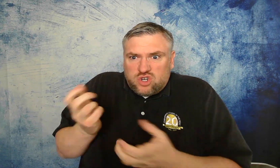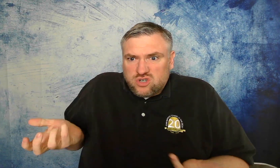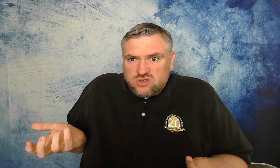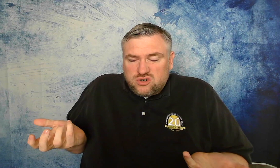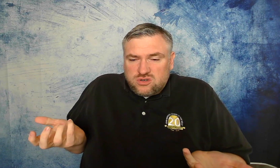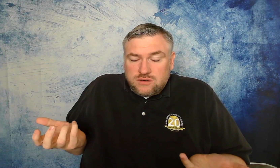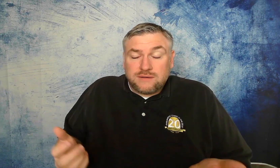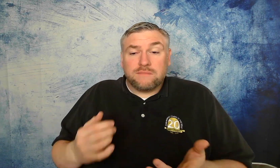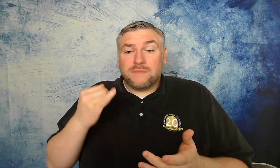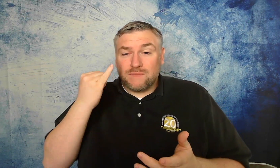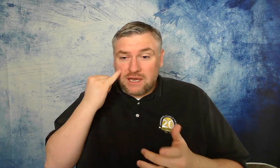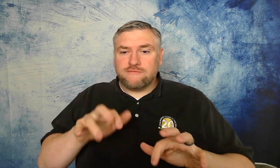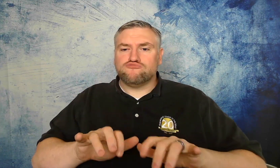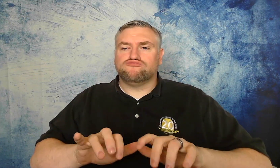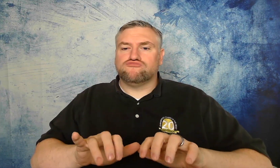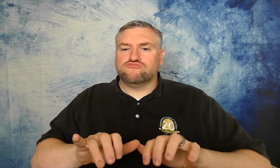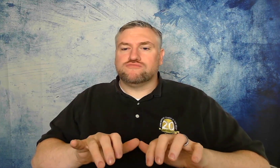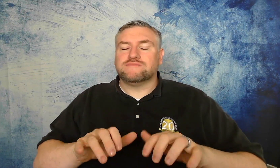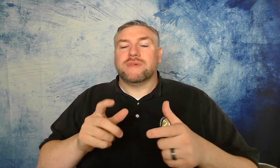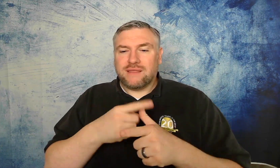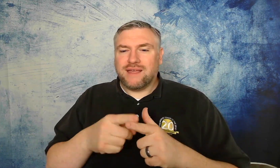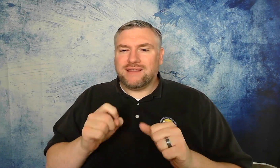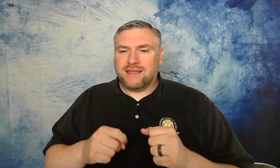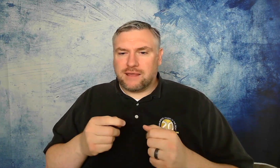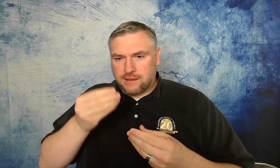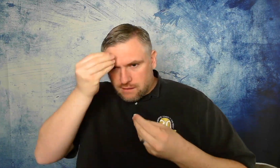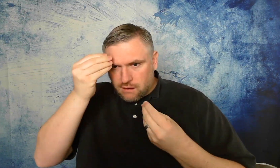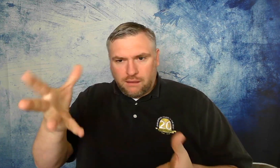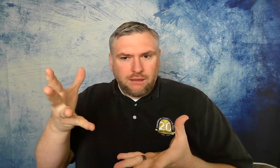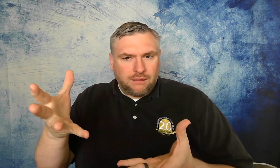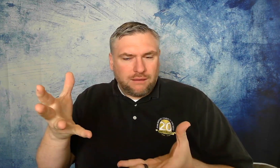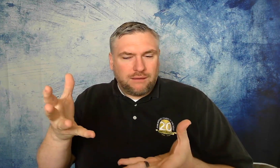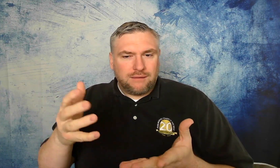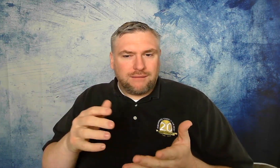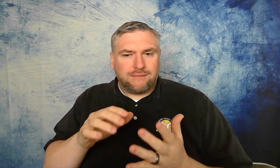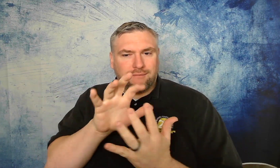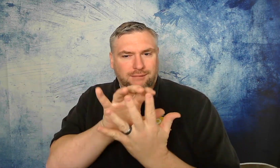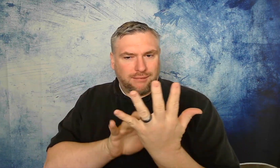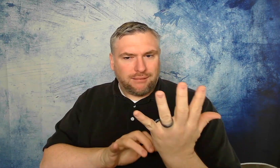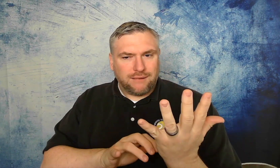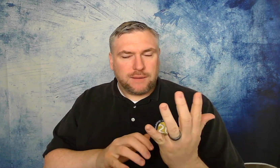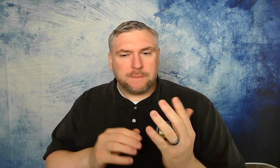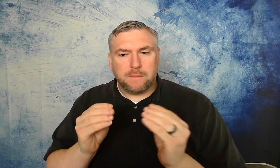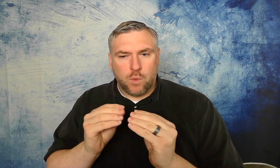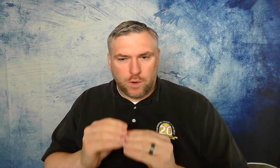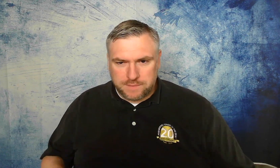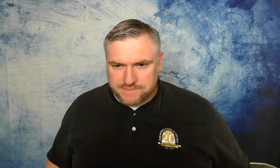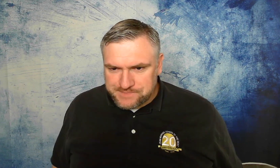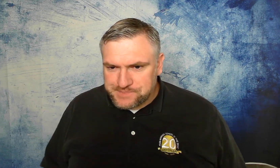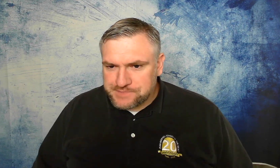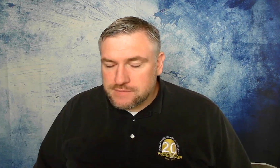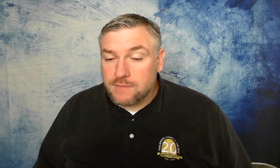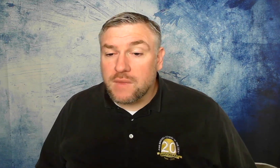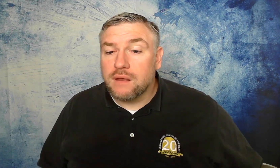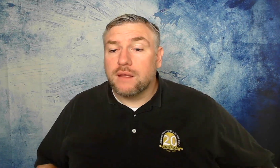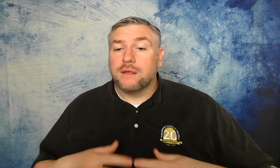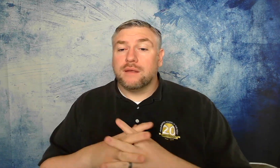it's hard work. If they're able to type, then they're able to really share their thoughts and really put down more.